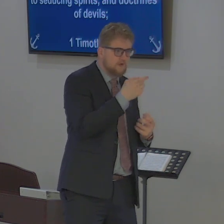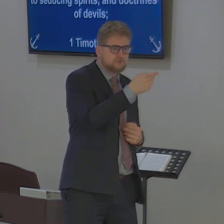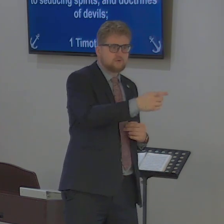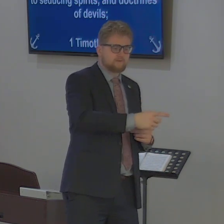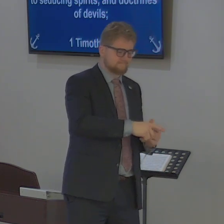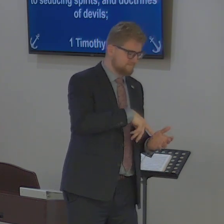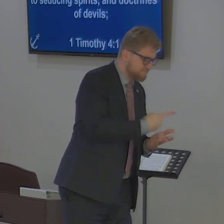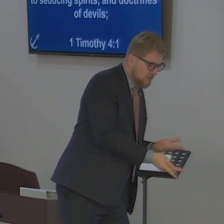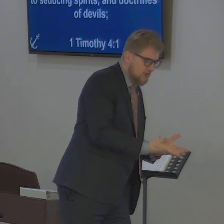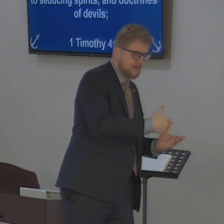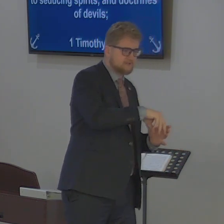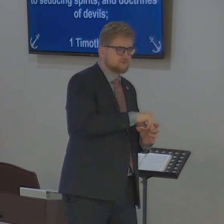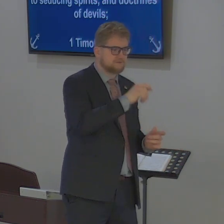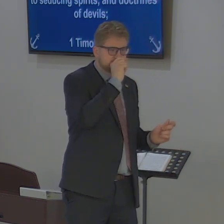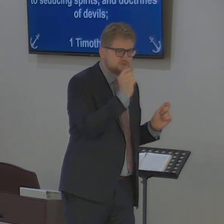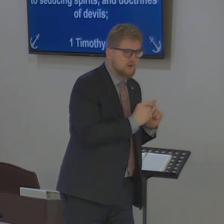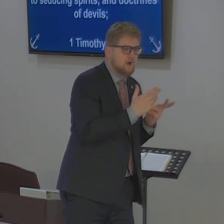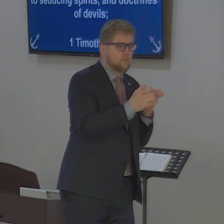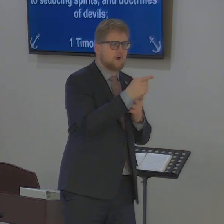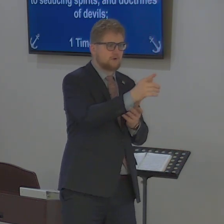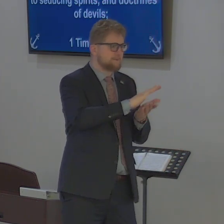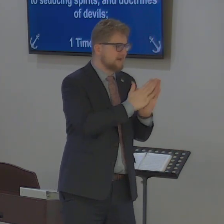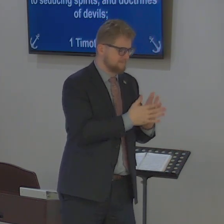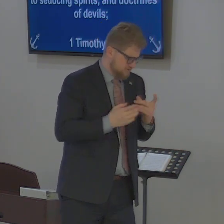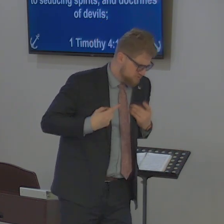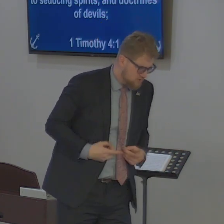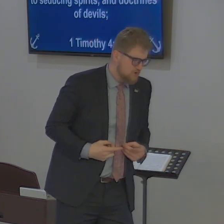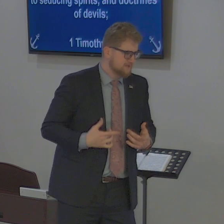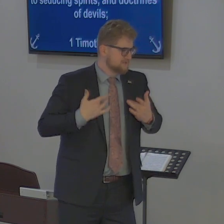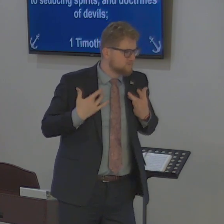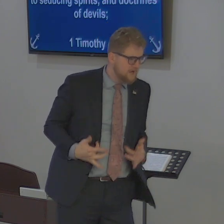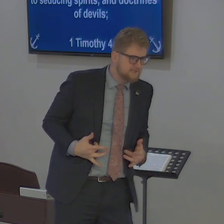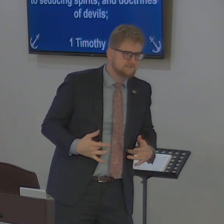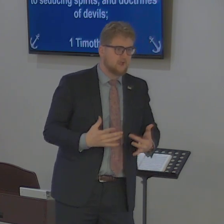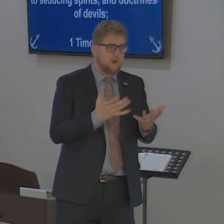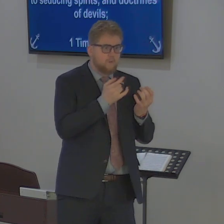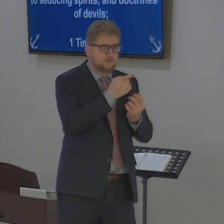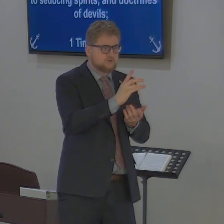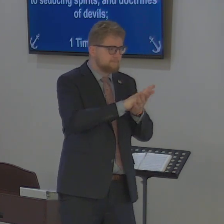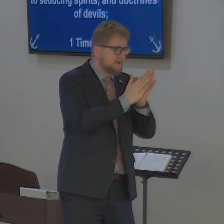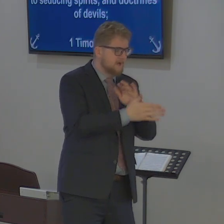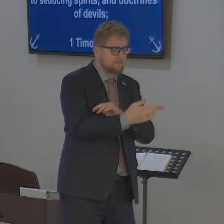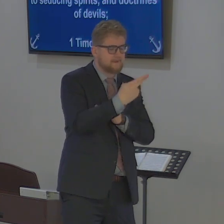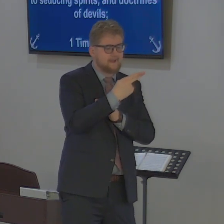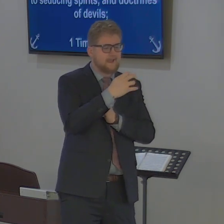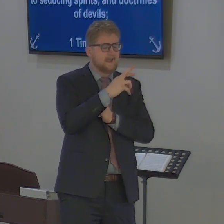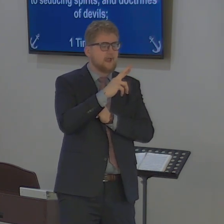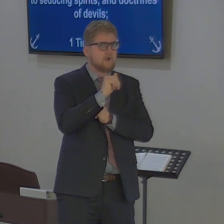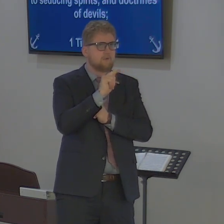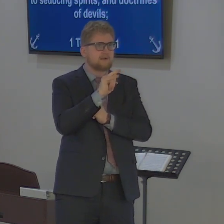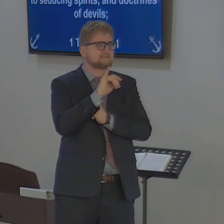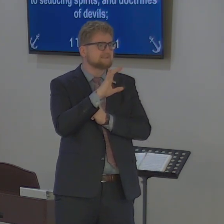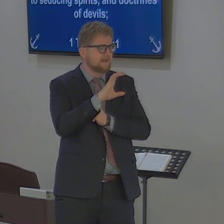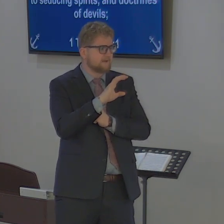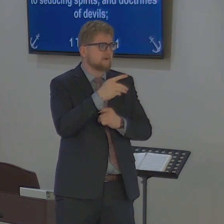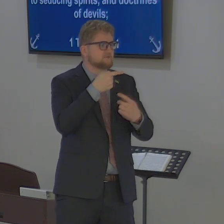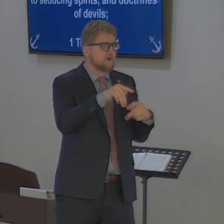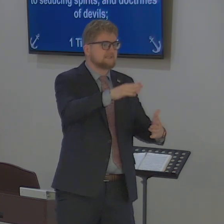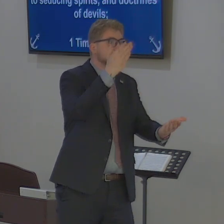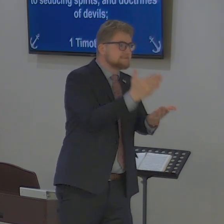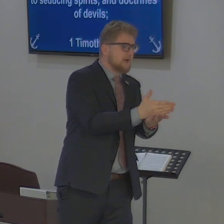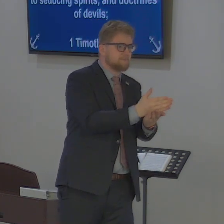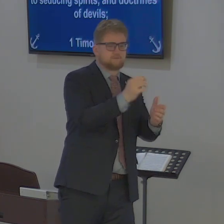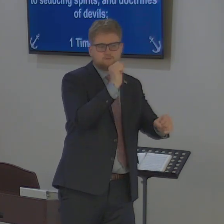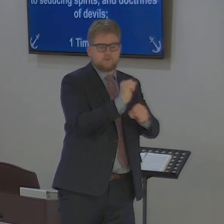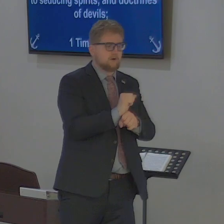deception. They want you to become discouraged. They want you to become depressed. They want you to become a heretic for the whole purpose of stopping the work of the Lord.